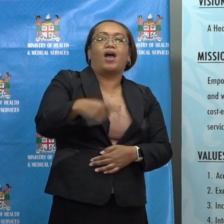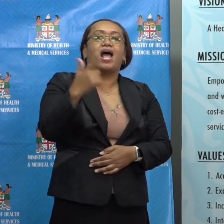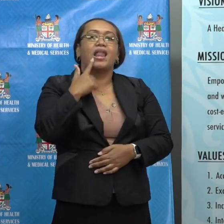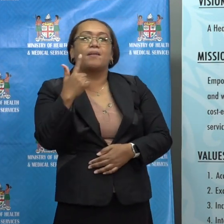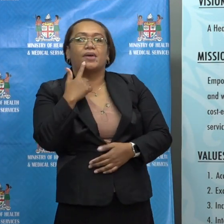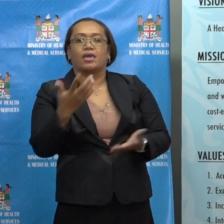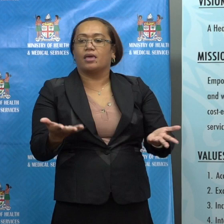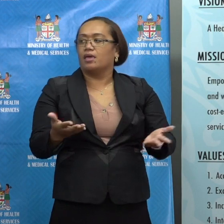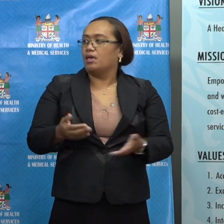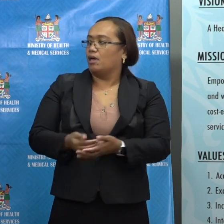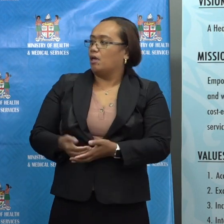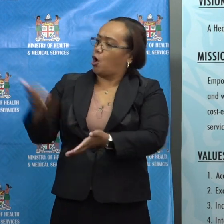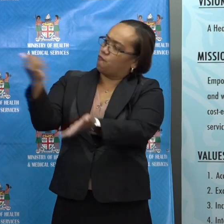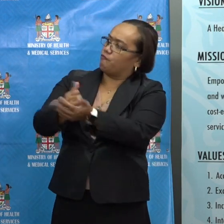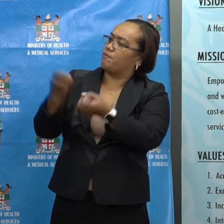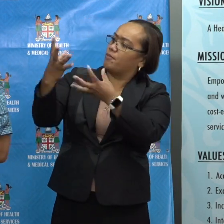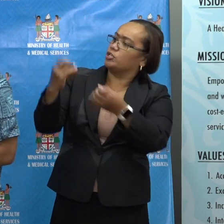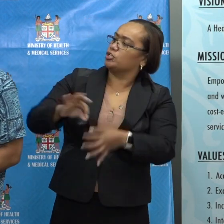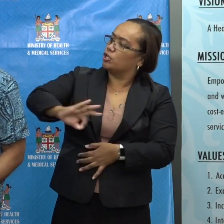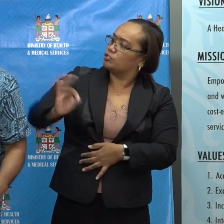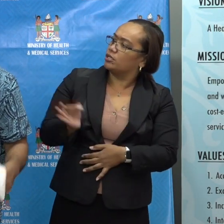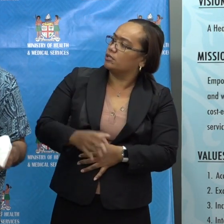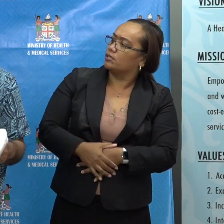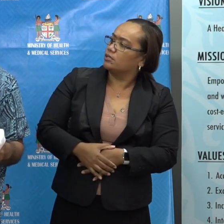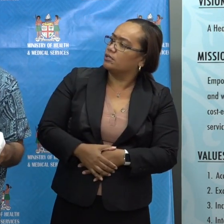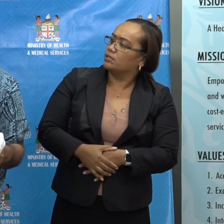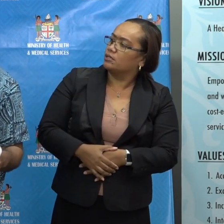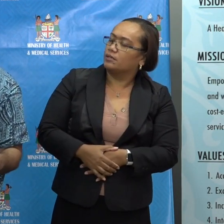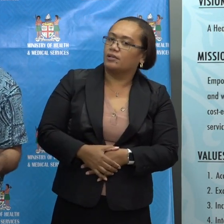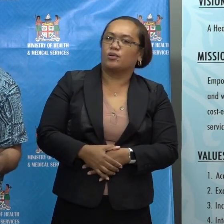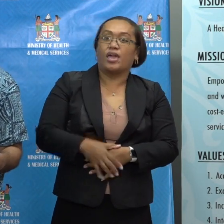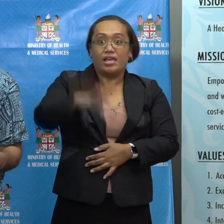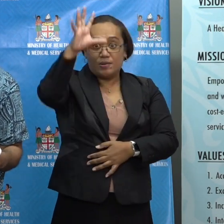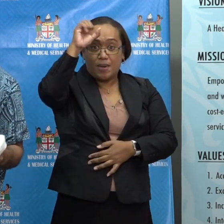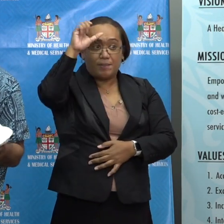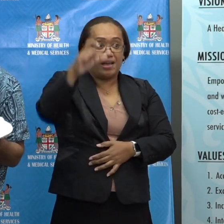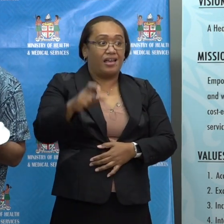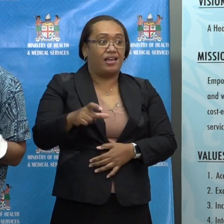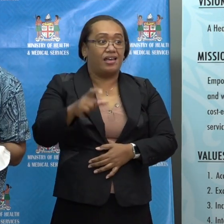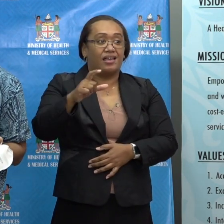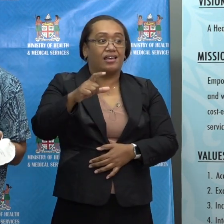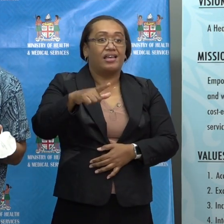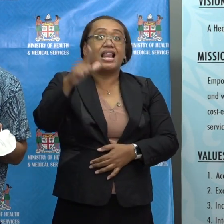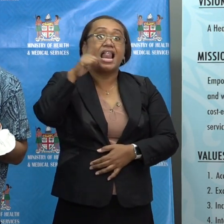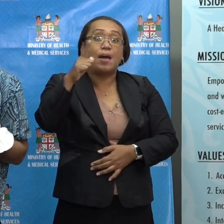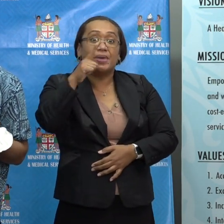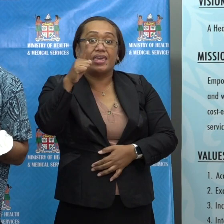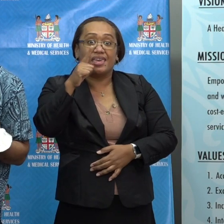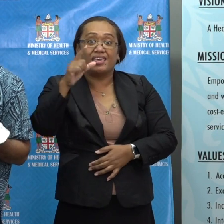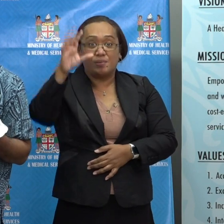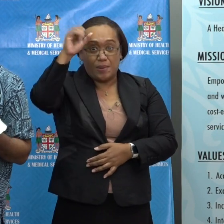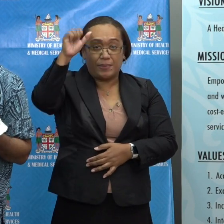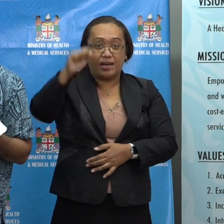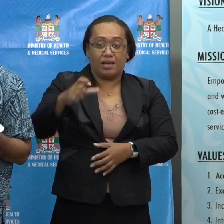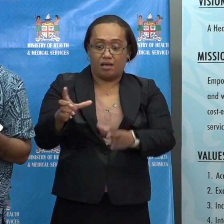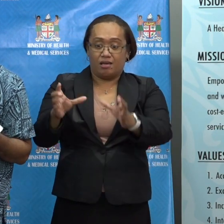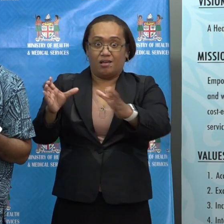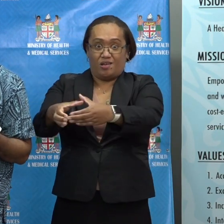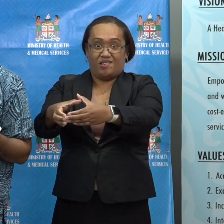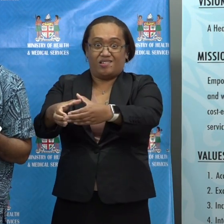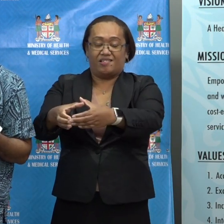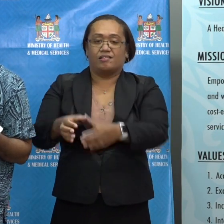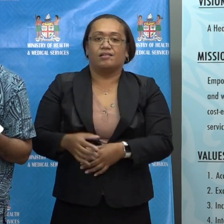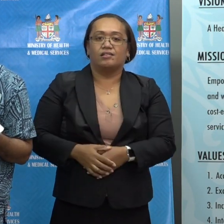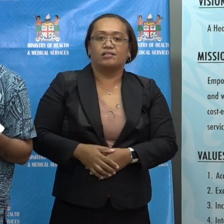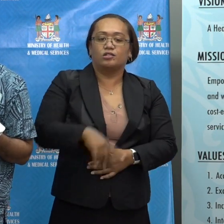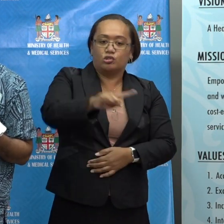Yes. You see that if you look at our containment area for the, what we call the Lami, Suva, Nosori